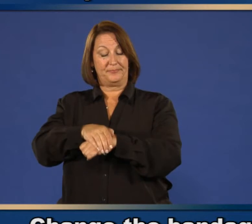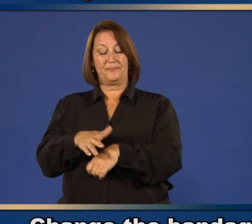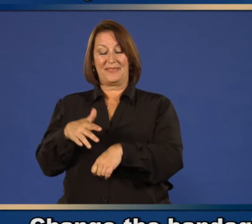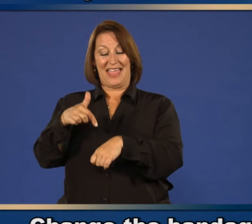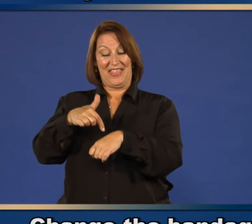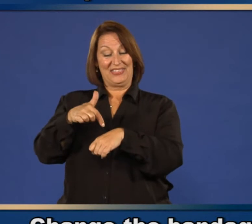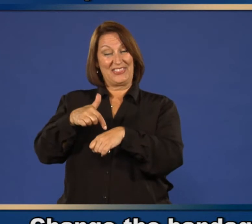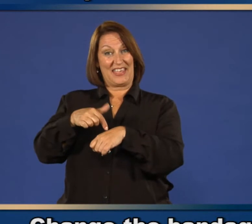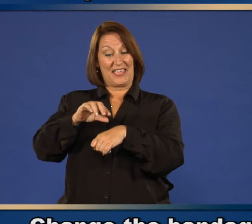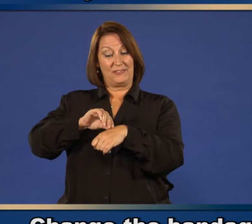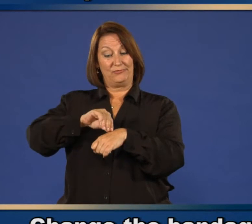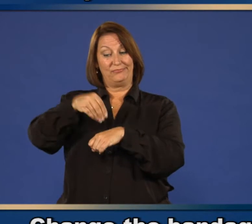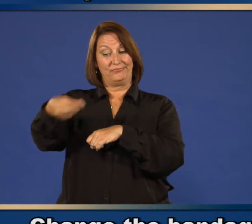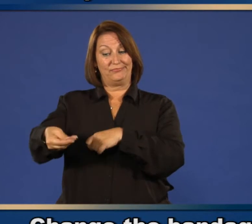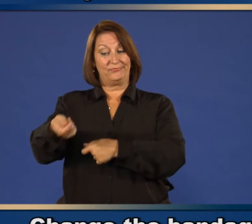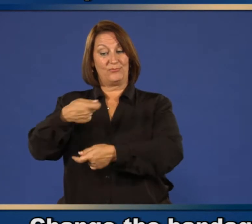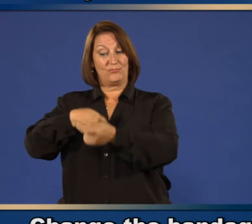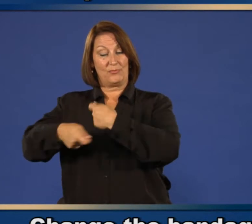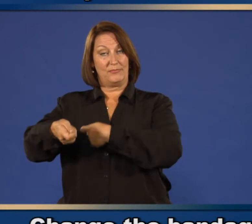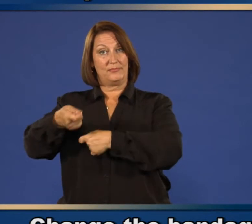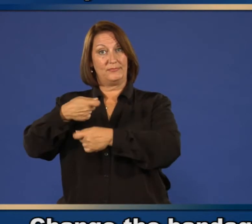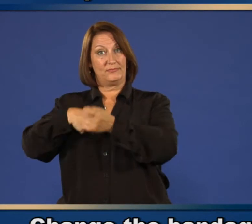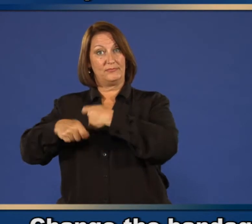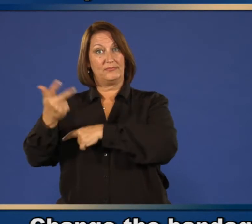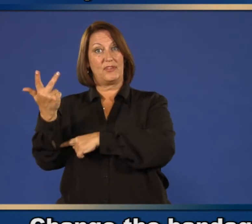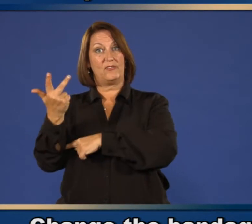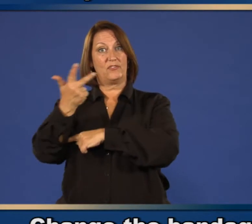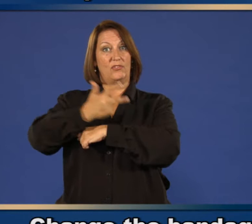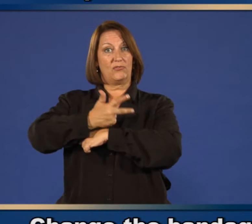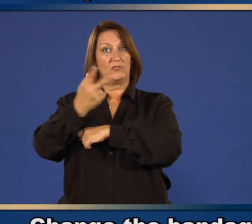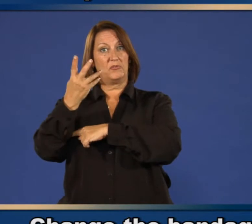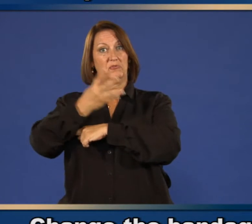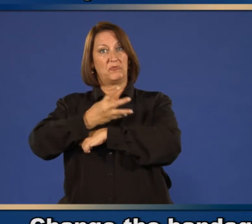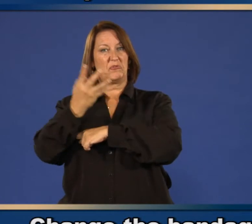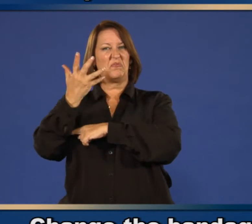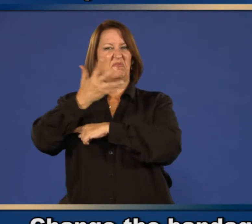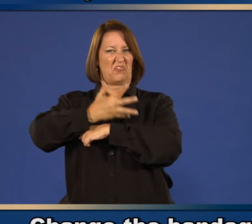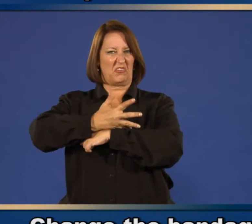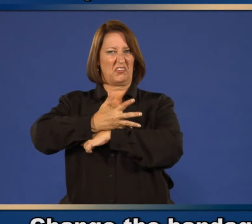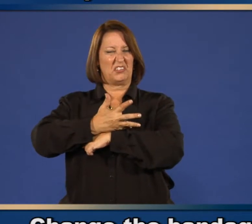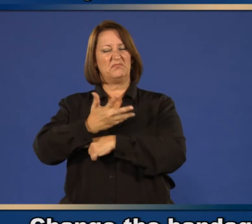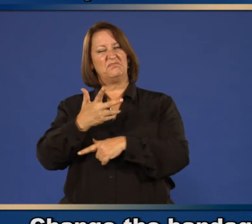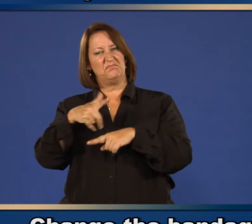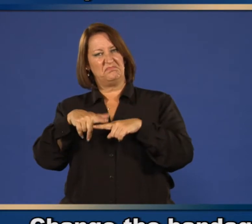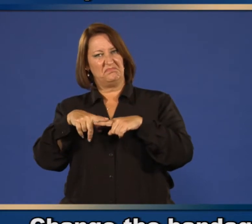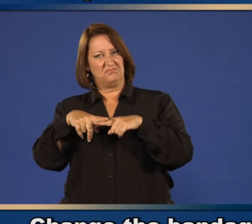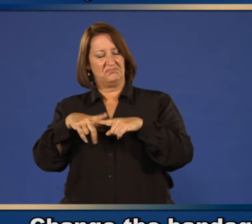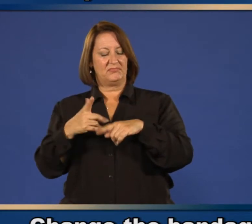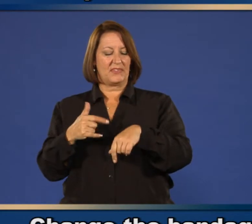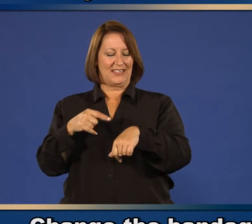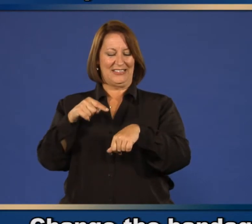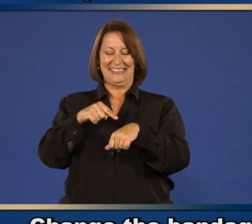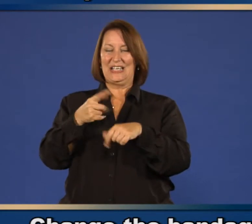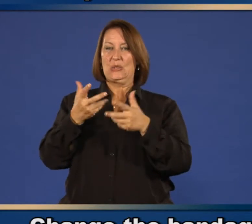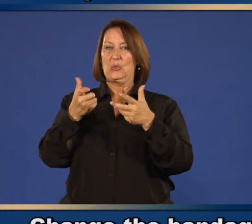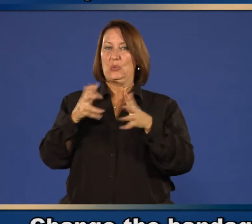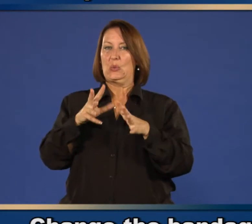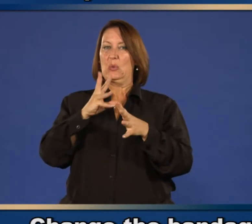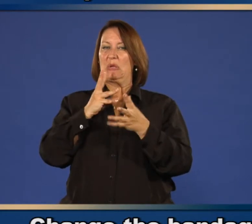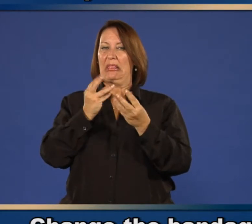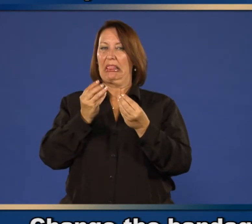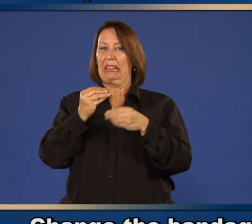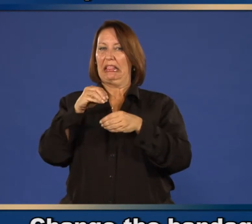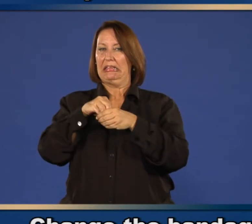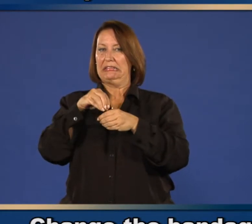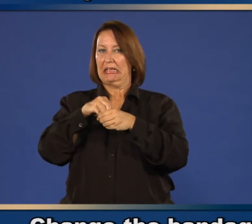Change the bandage at least every 3 to 5 days in order to prevent buildup of fluids and irritation of